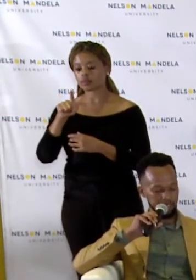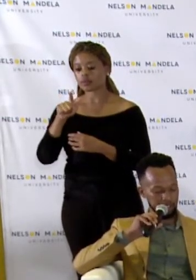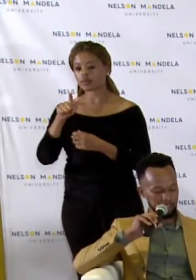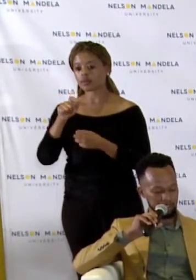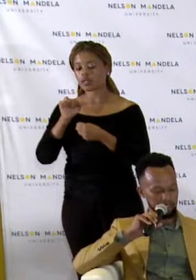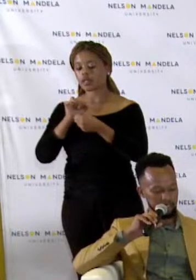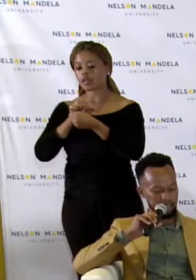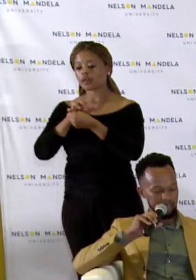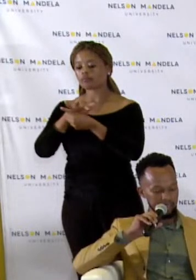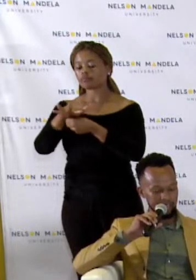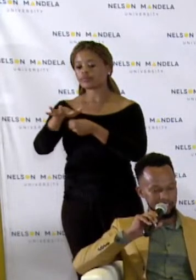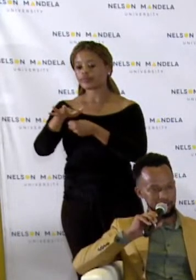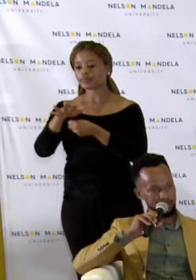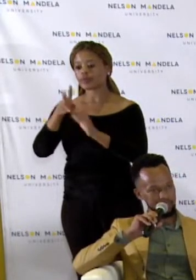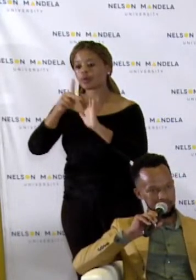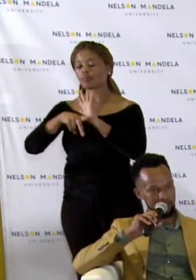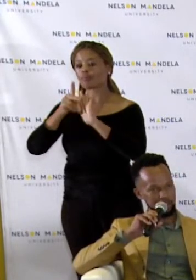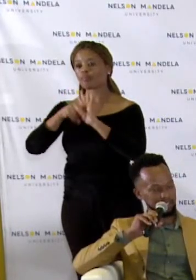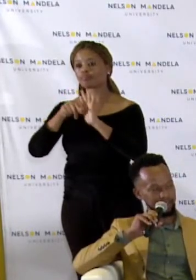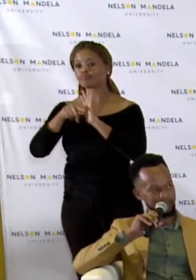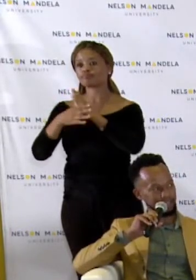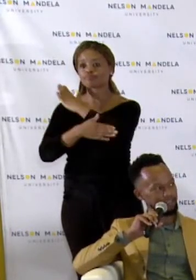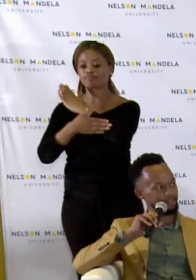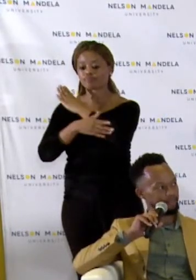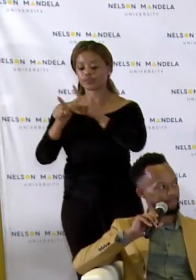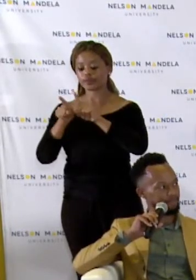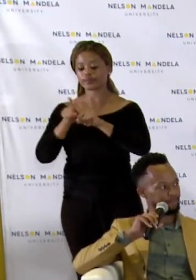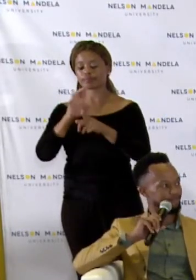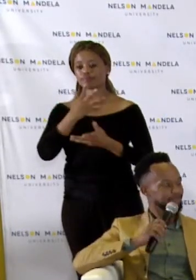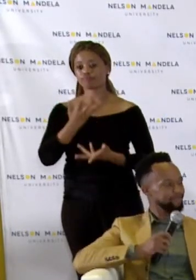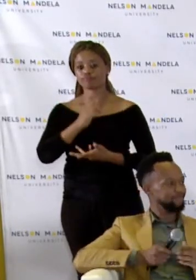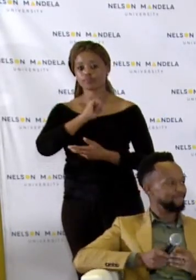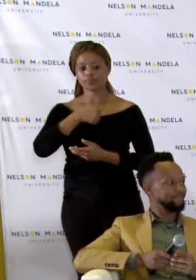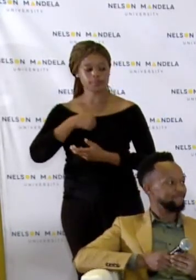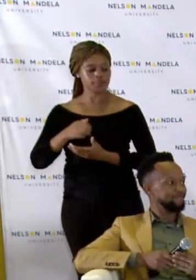policy regulations in countries such as ours?